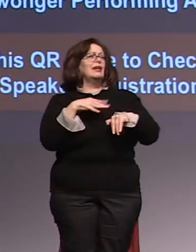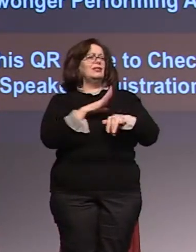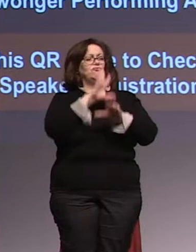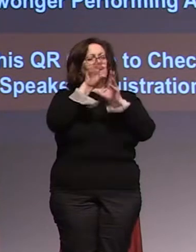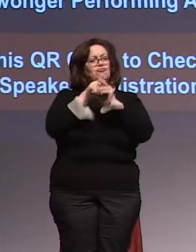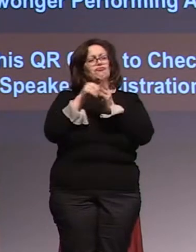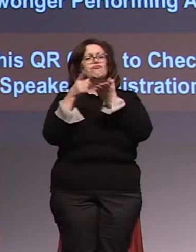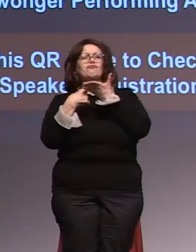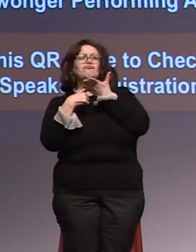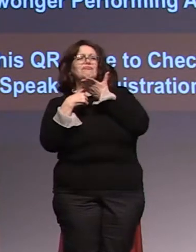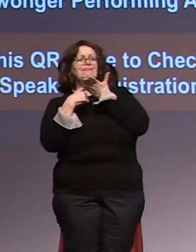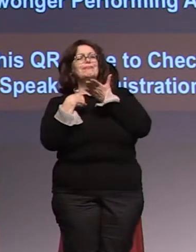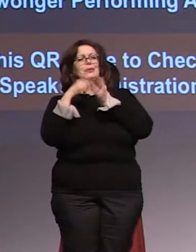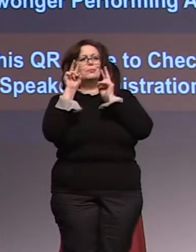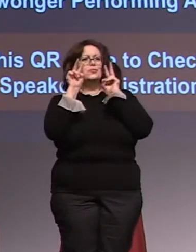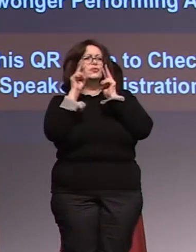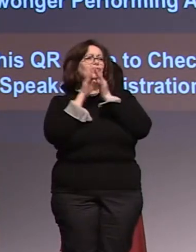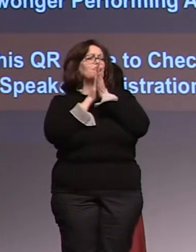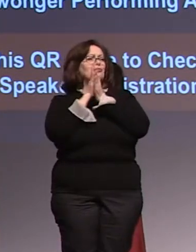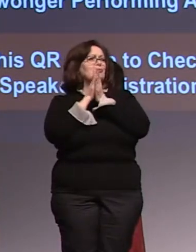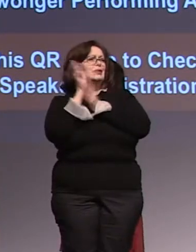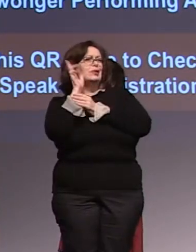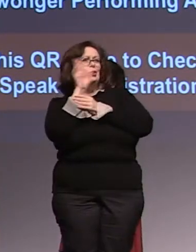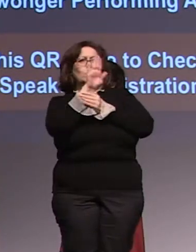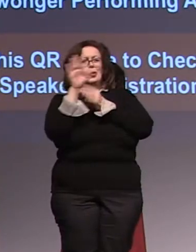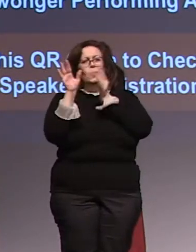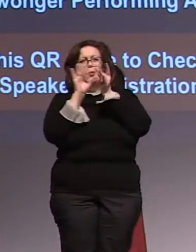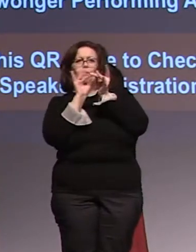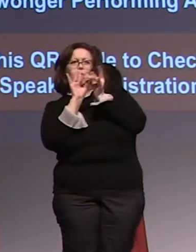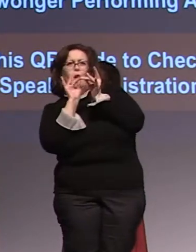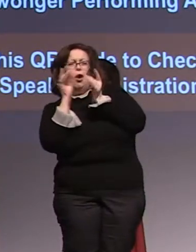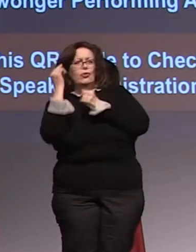this conversation with you and hearing your thoughts.